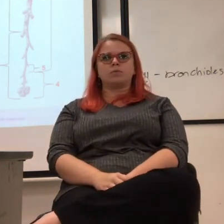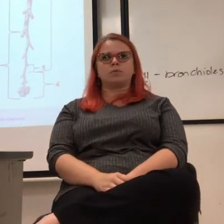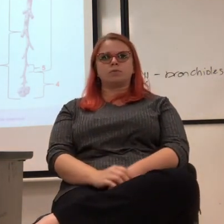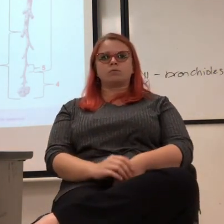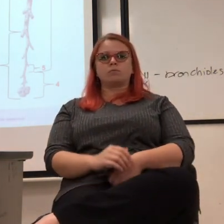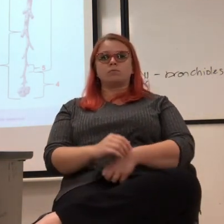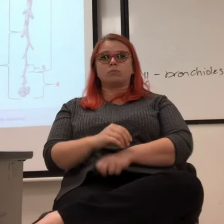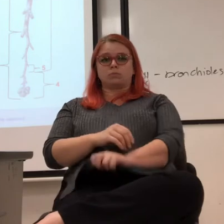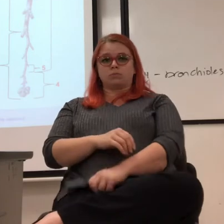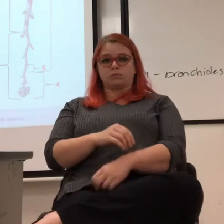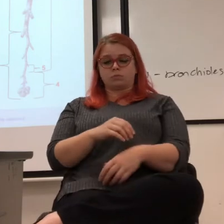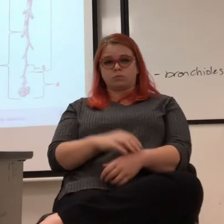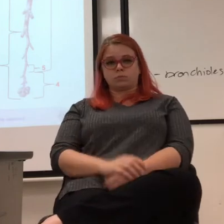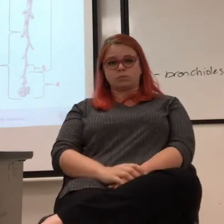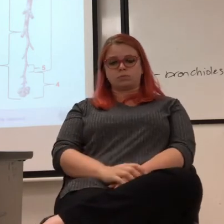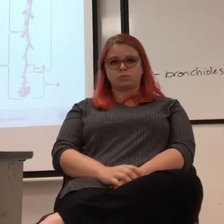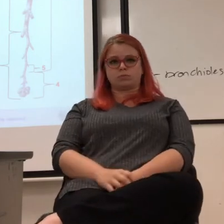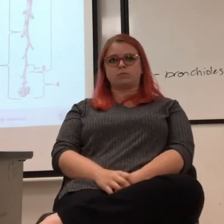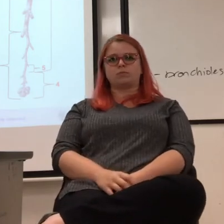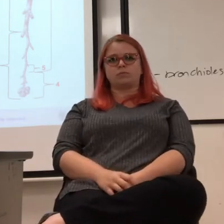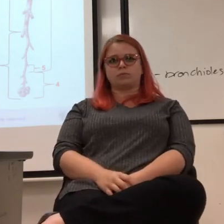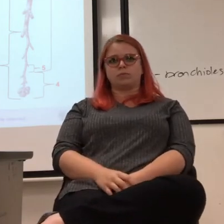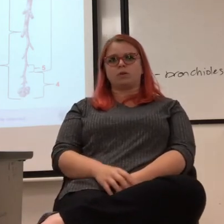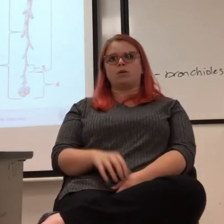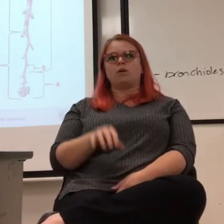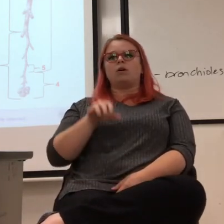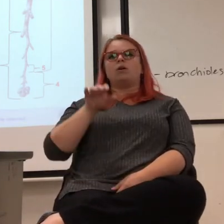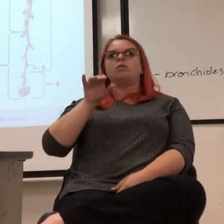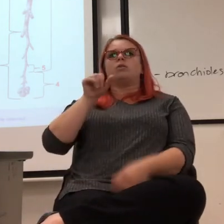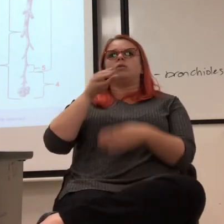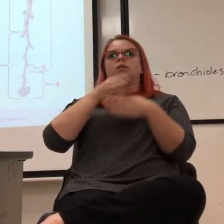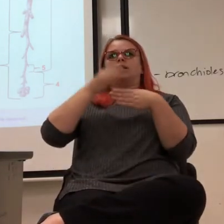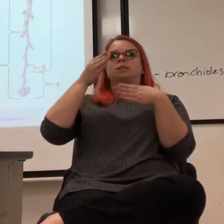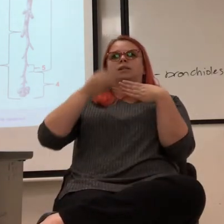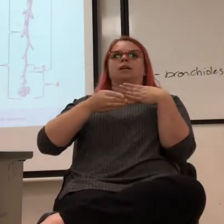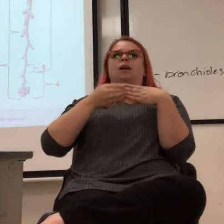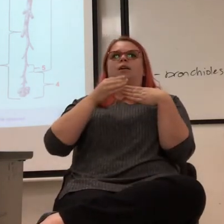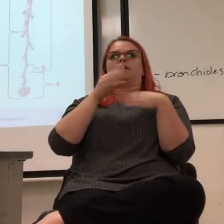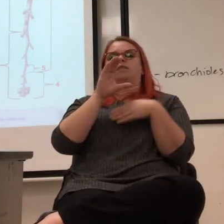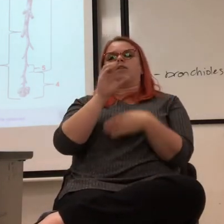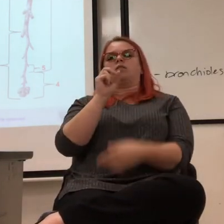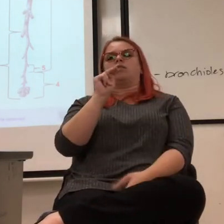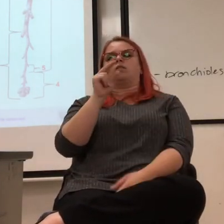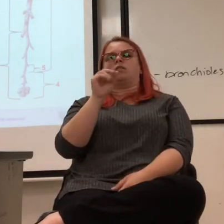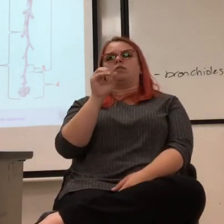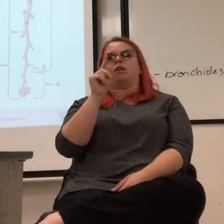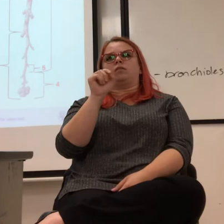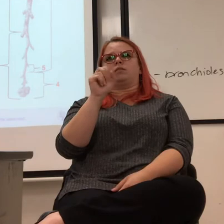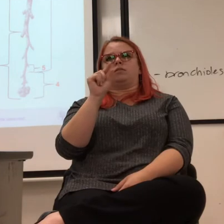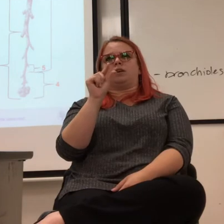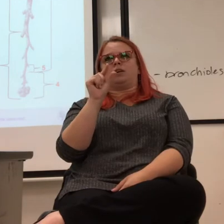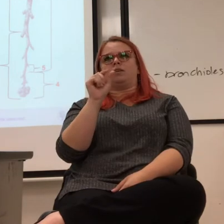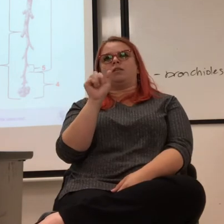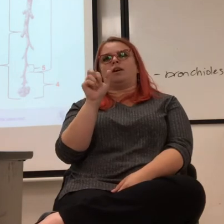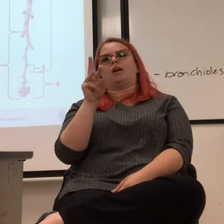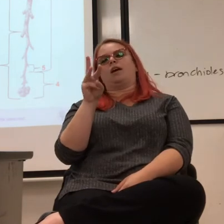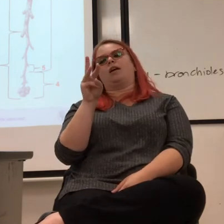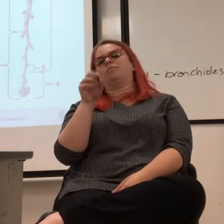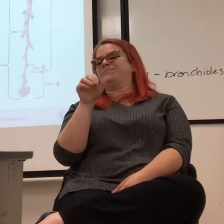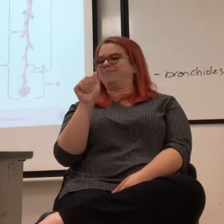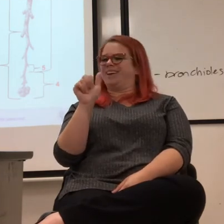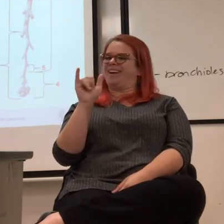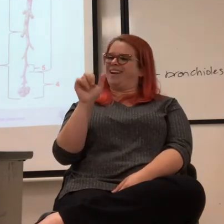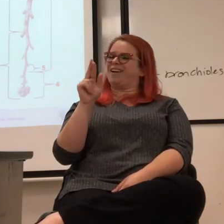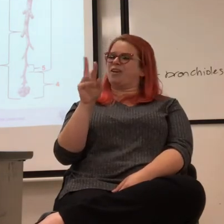The terminal bronchioles are the end of the conducting airways. Okay. The end of the conducting